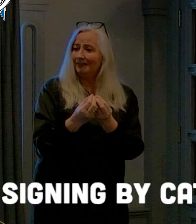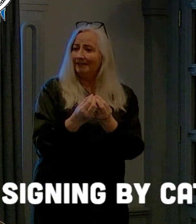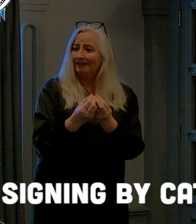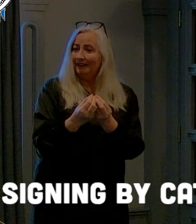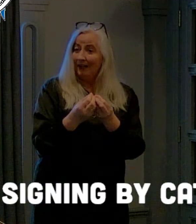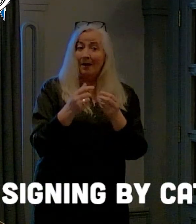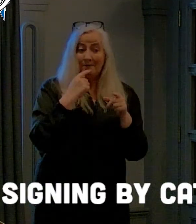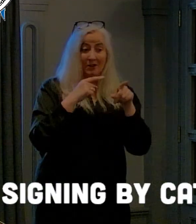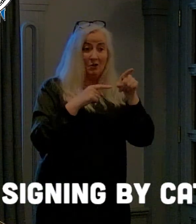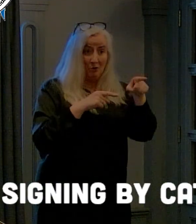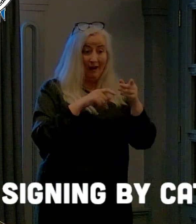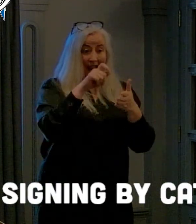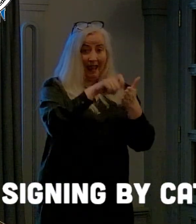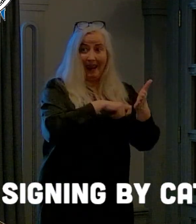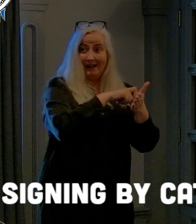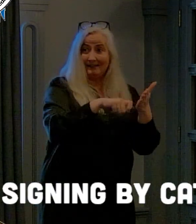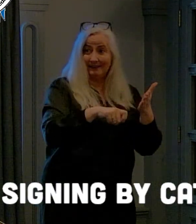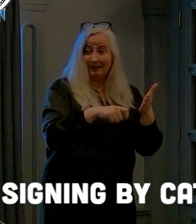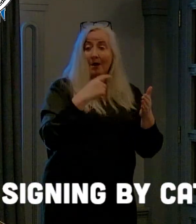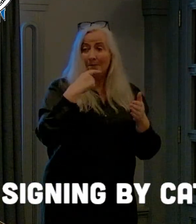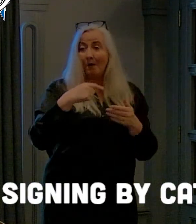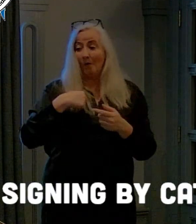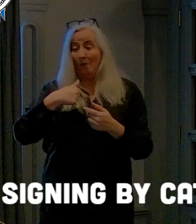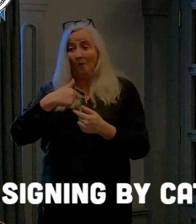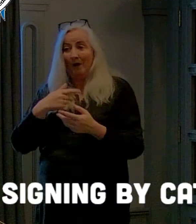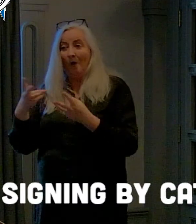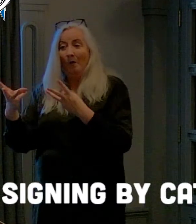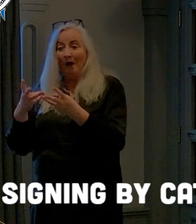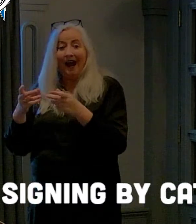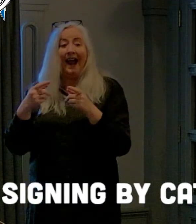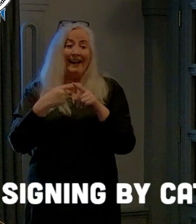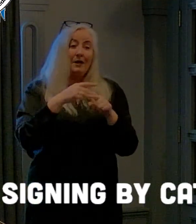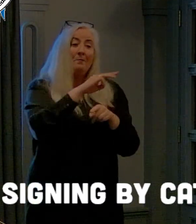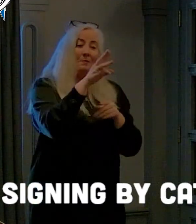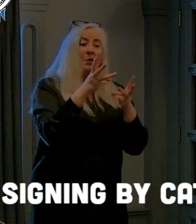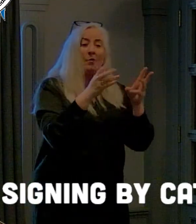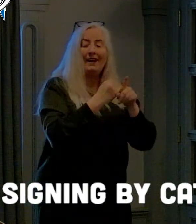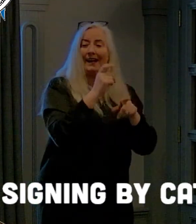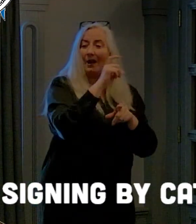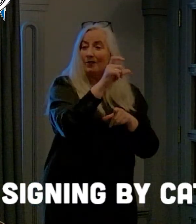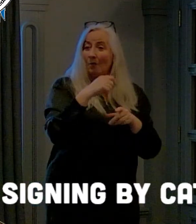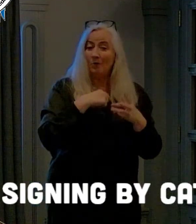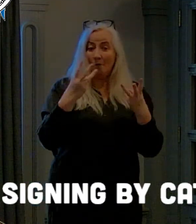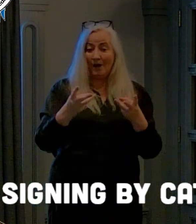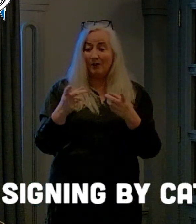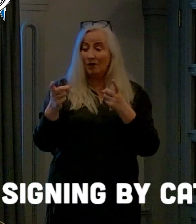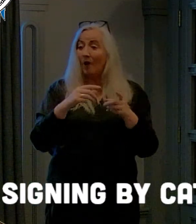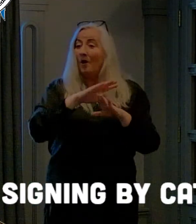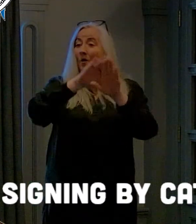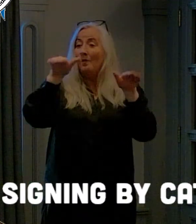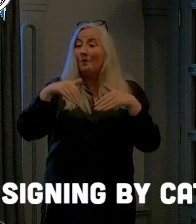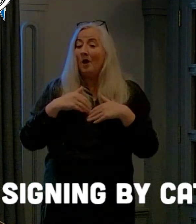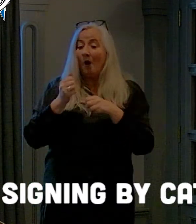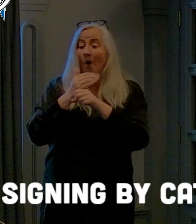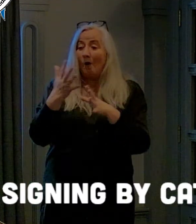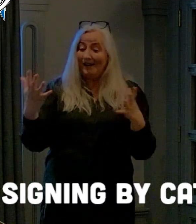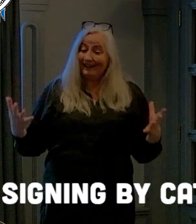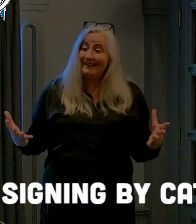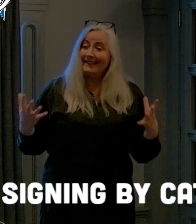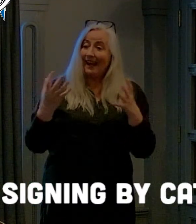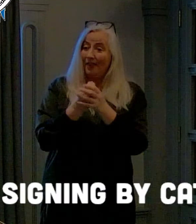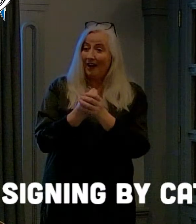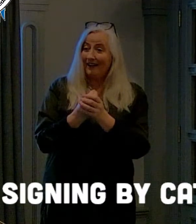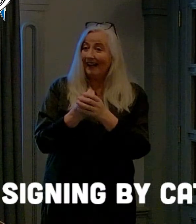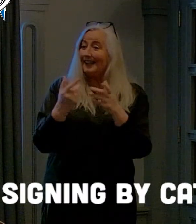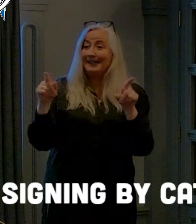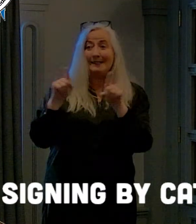other elected officials, but also the people who work in the council to get things done, because really we all together have the